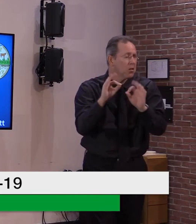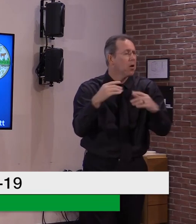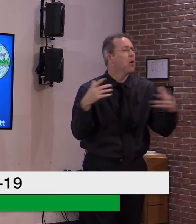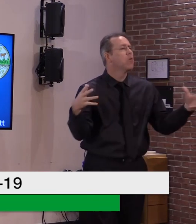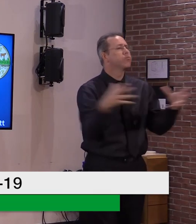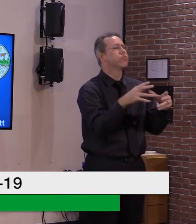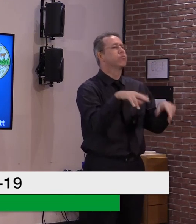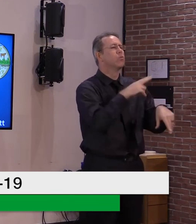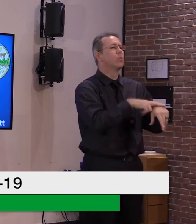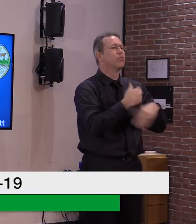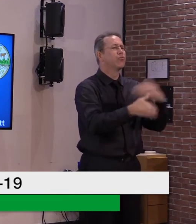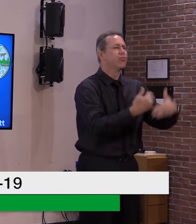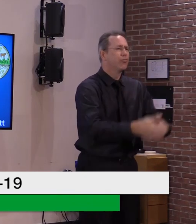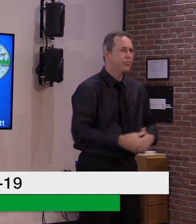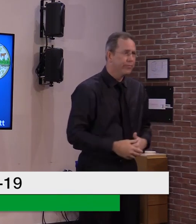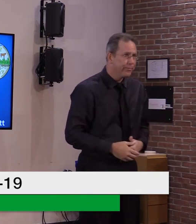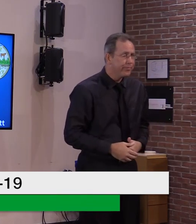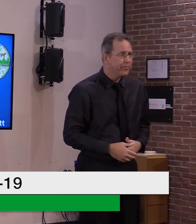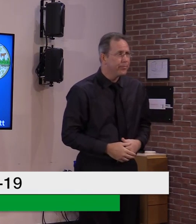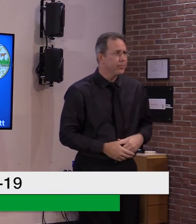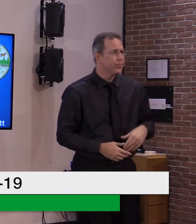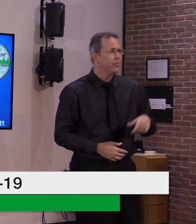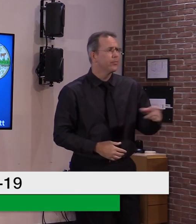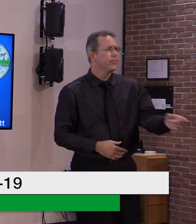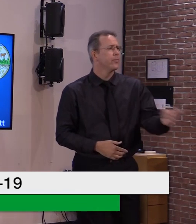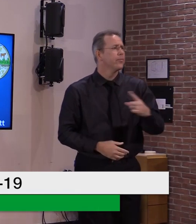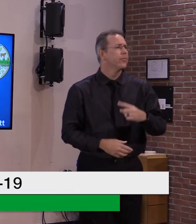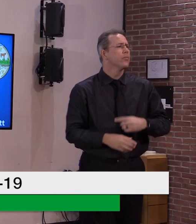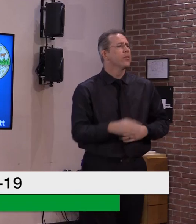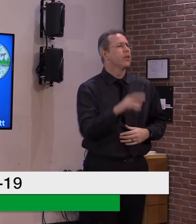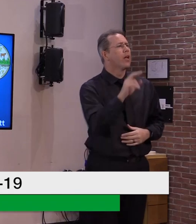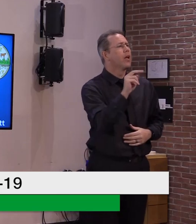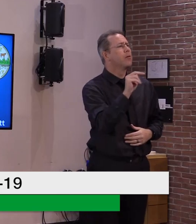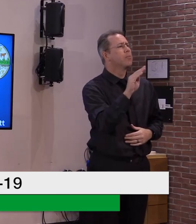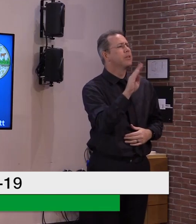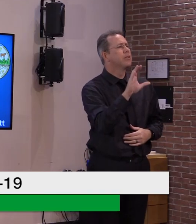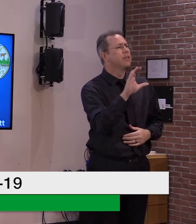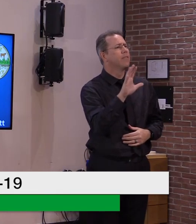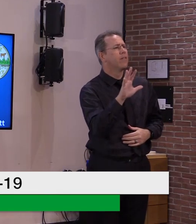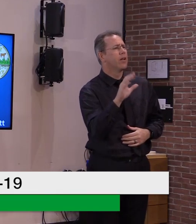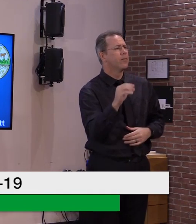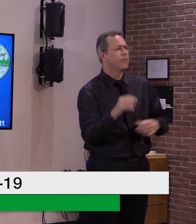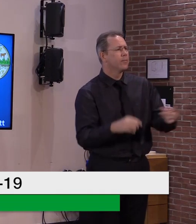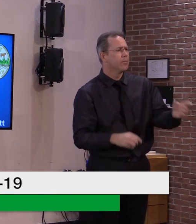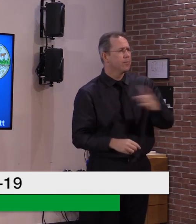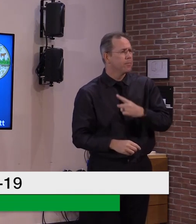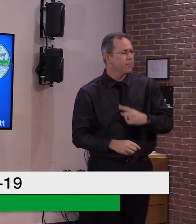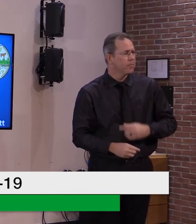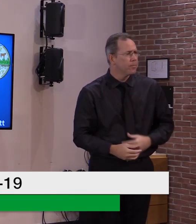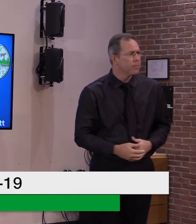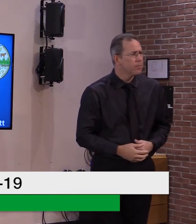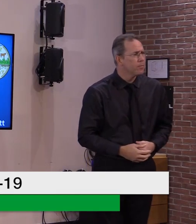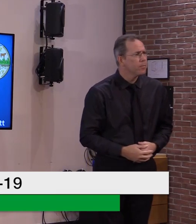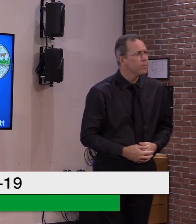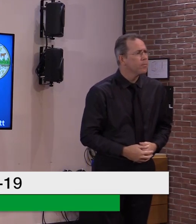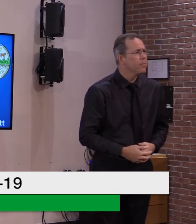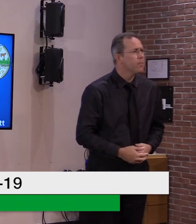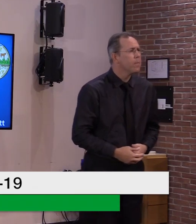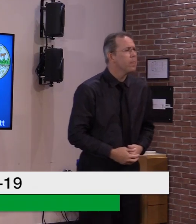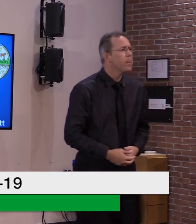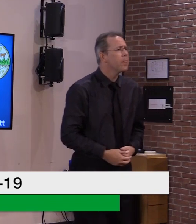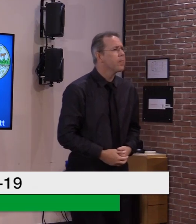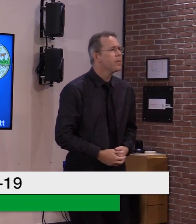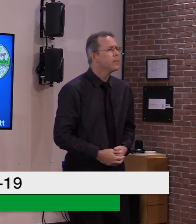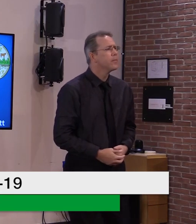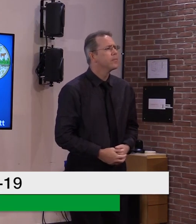question for dr levine the governor just brought it up but the encouraging news about a new vaccine this week now there are three from three of the